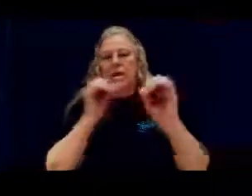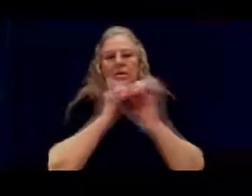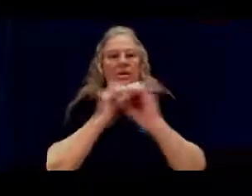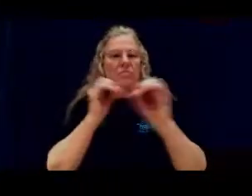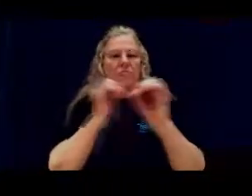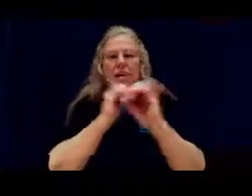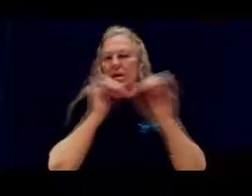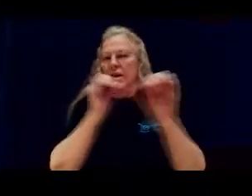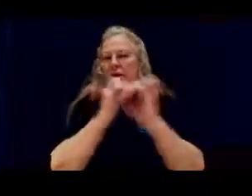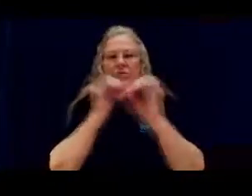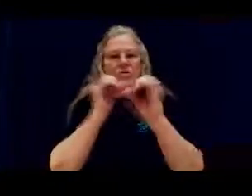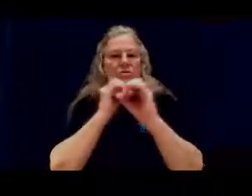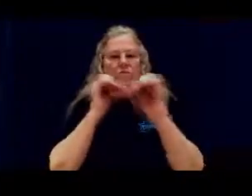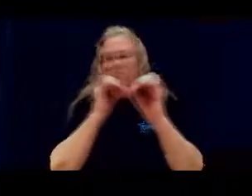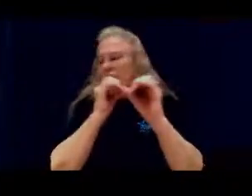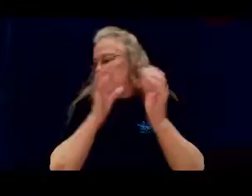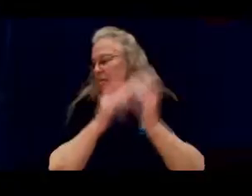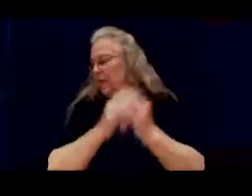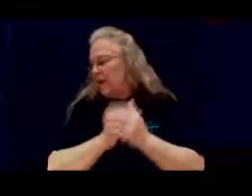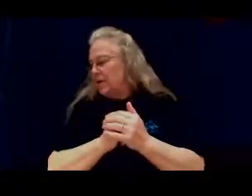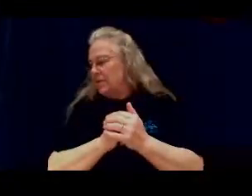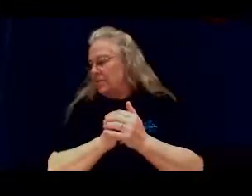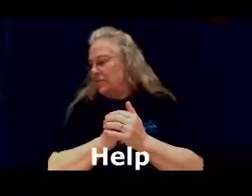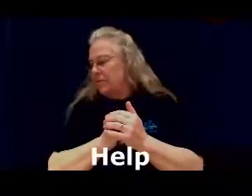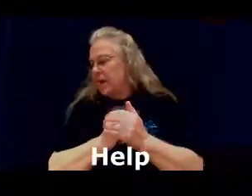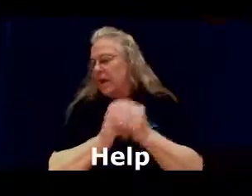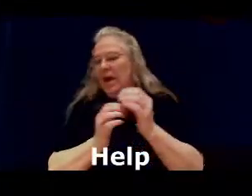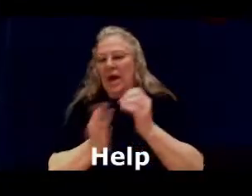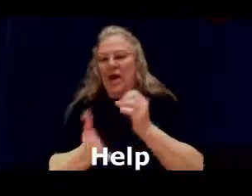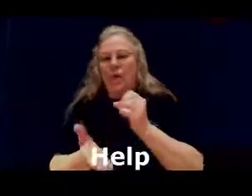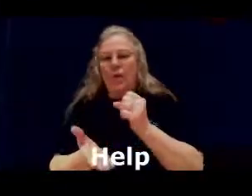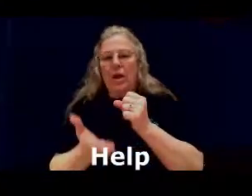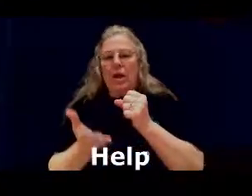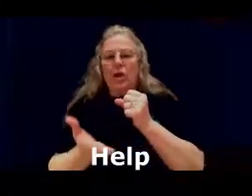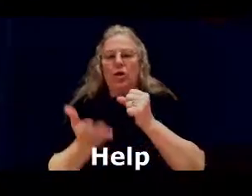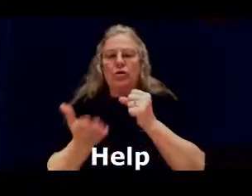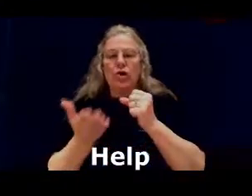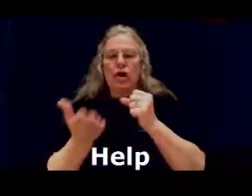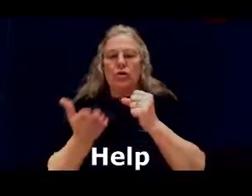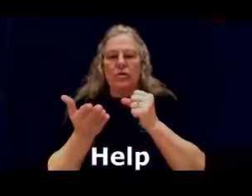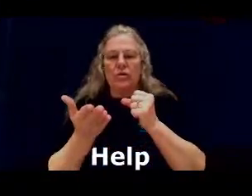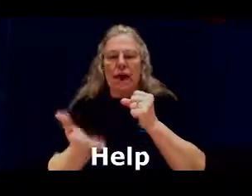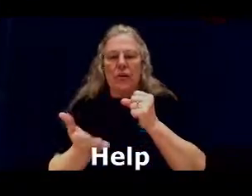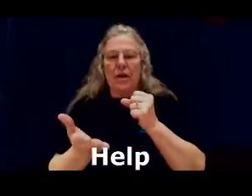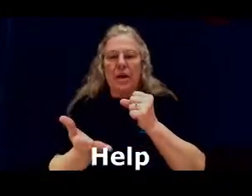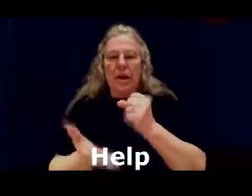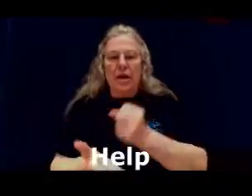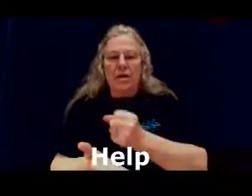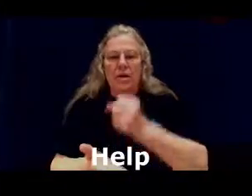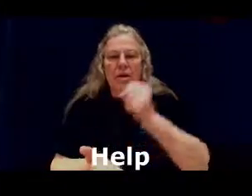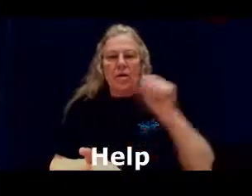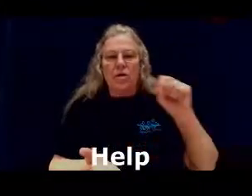Nothing. And again, 2 0 hands. Help. You take your dominant hand,